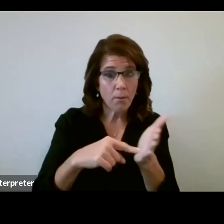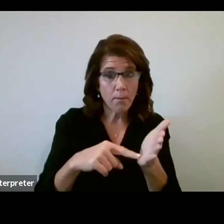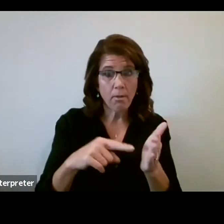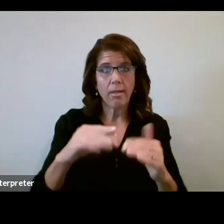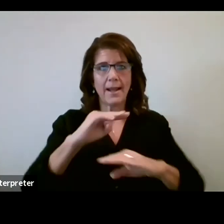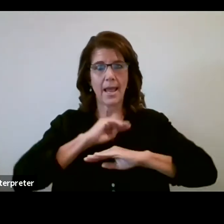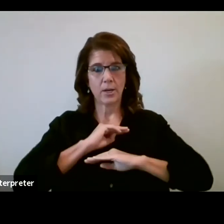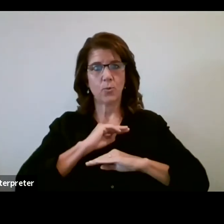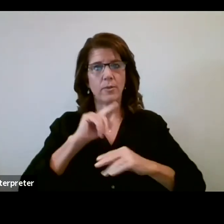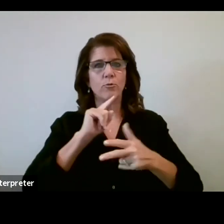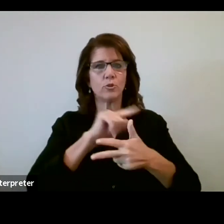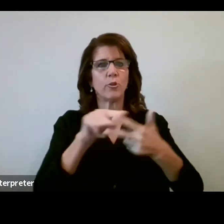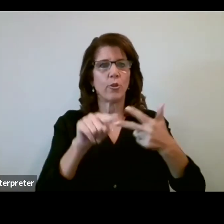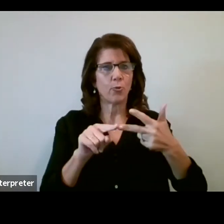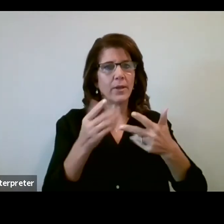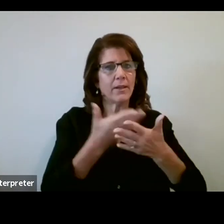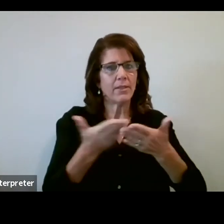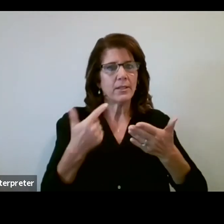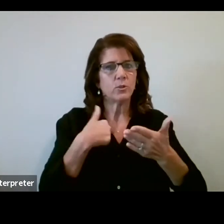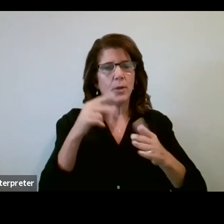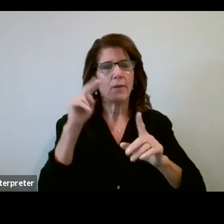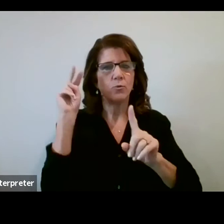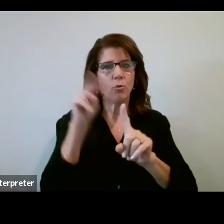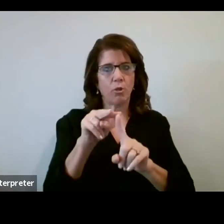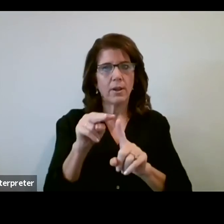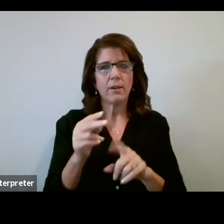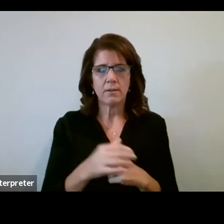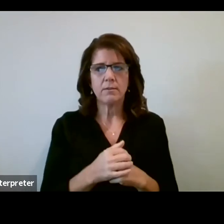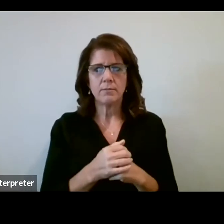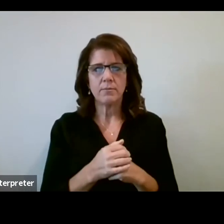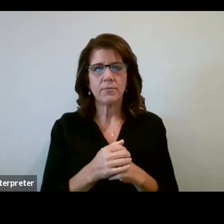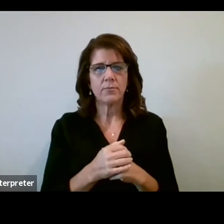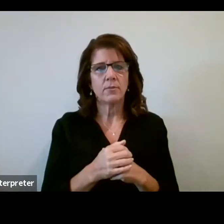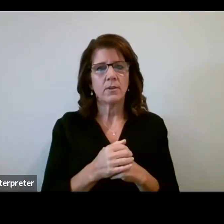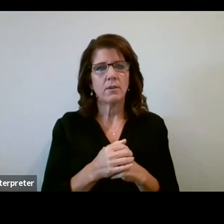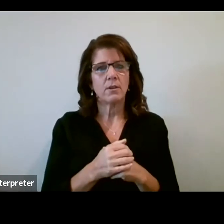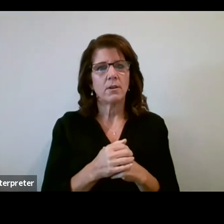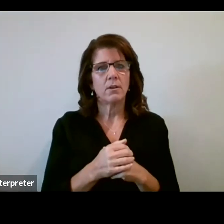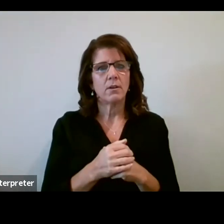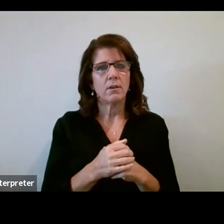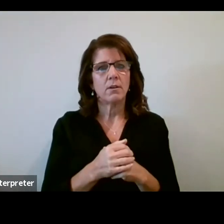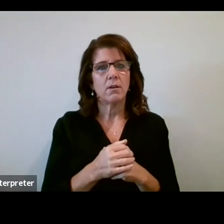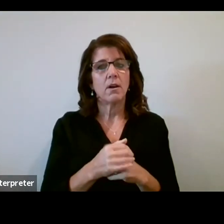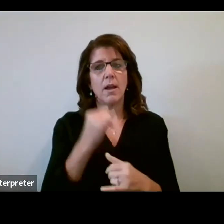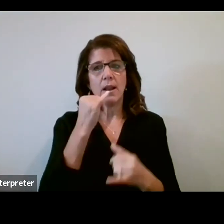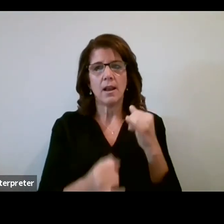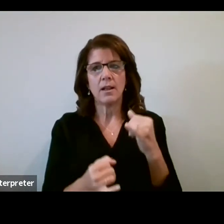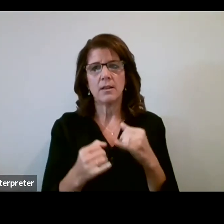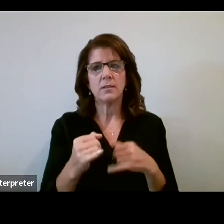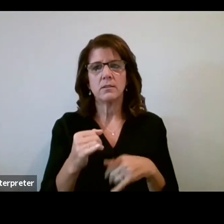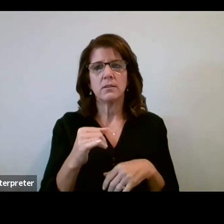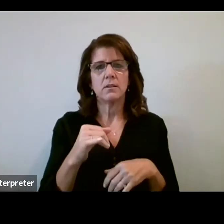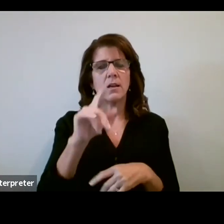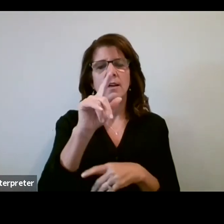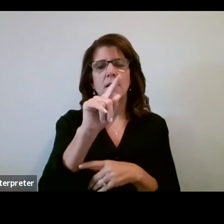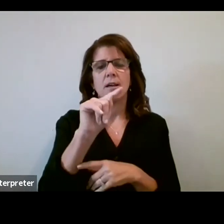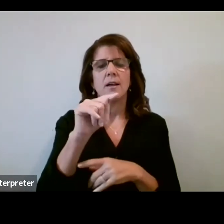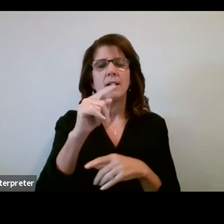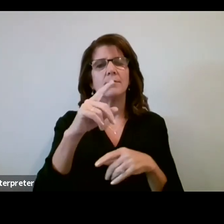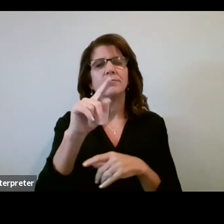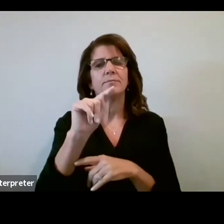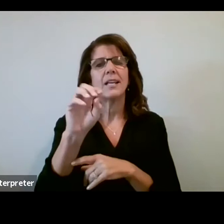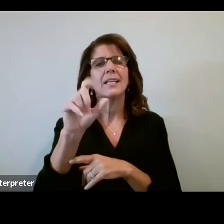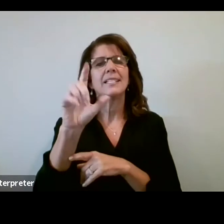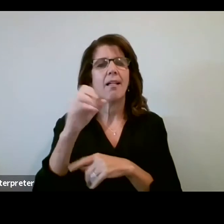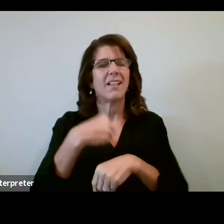are the three factors that we consider. And finally, also telehealth, which